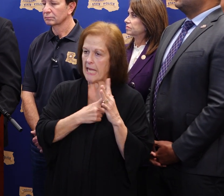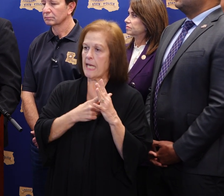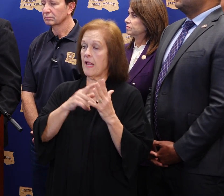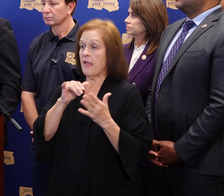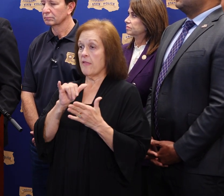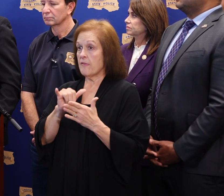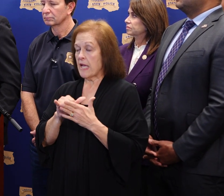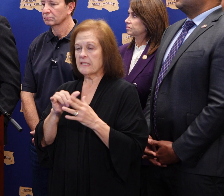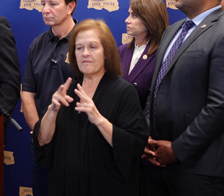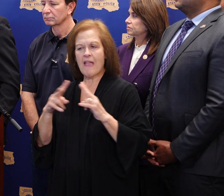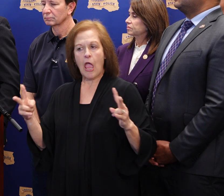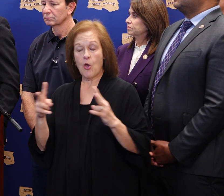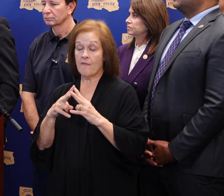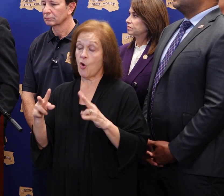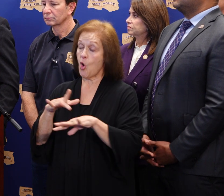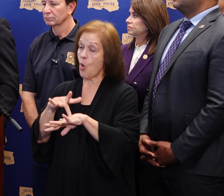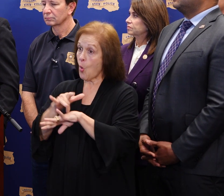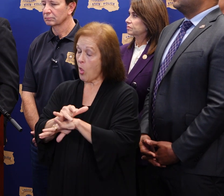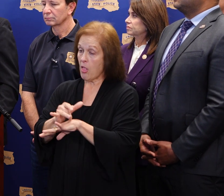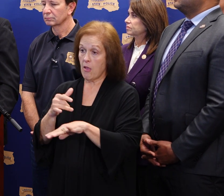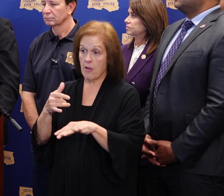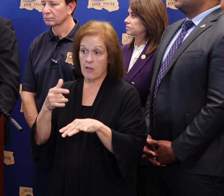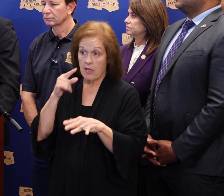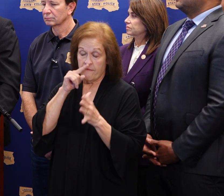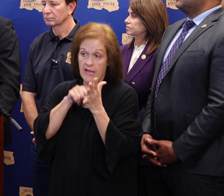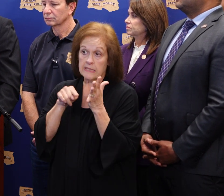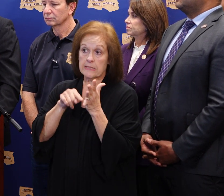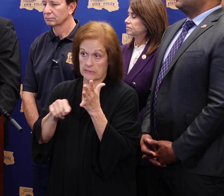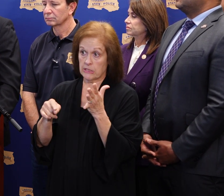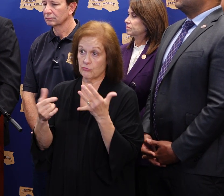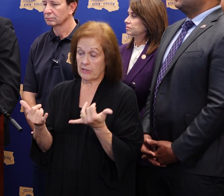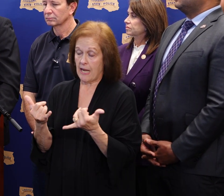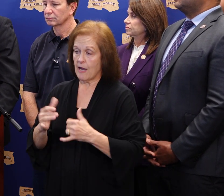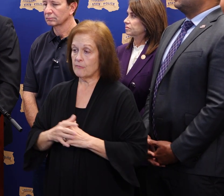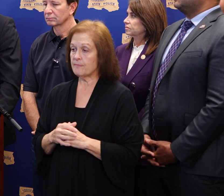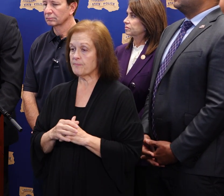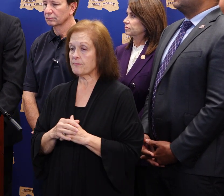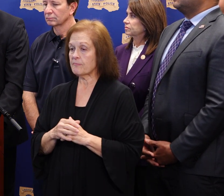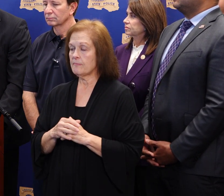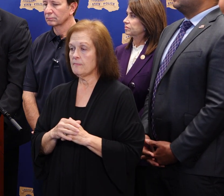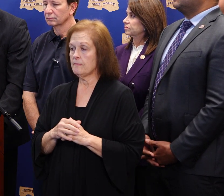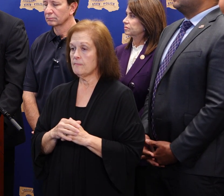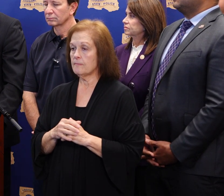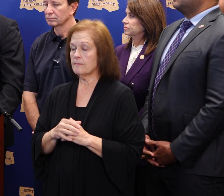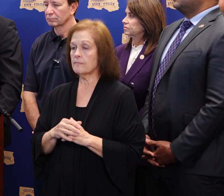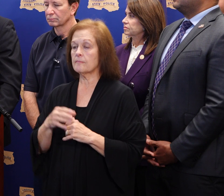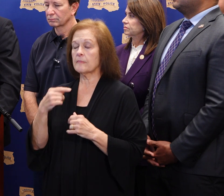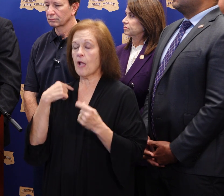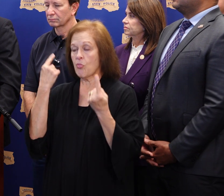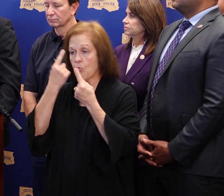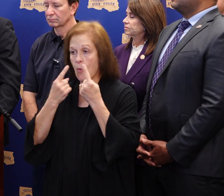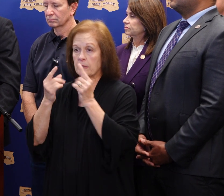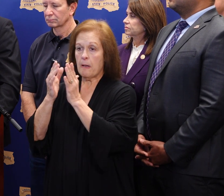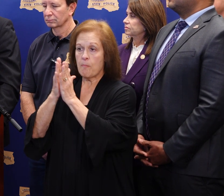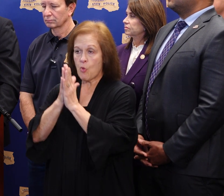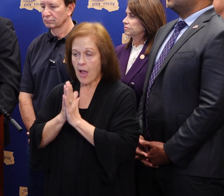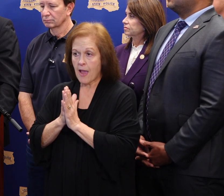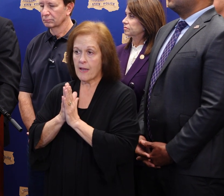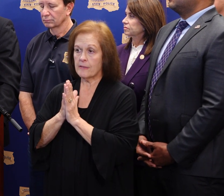is very early in an investigation like this. Again, our thoughts and prayers